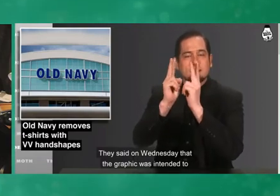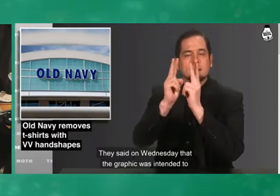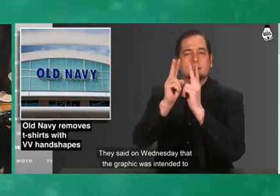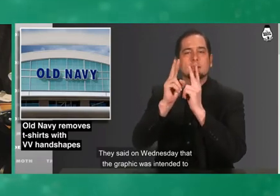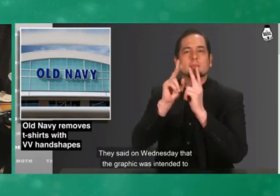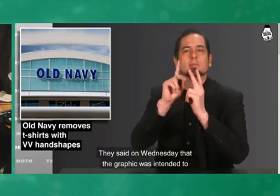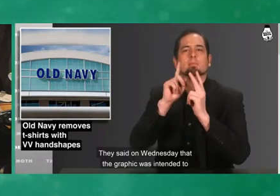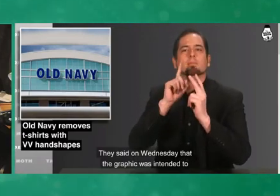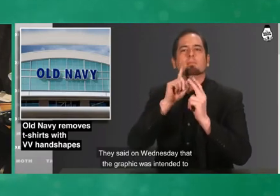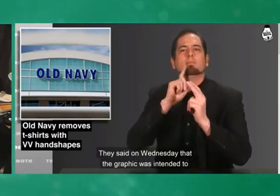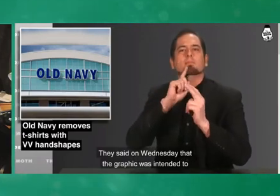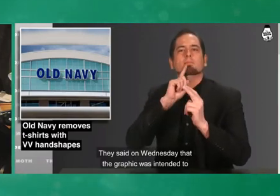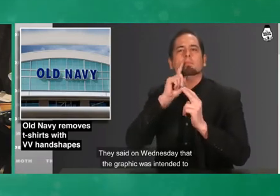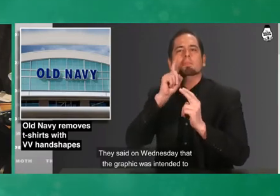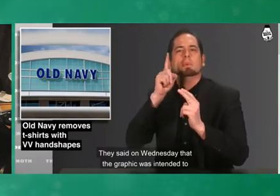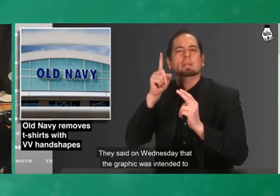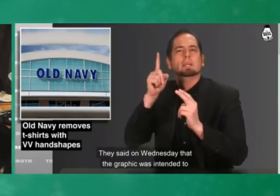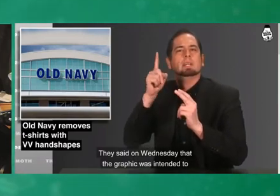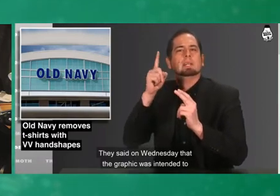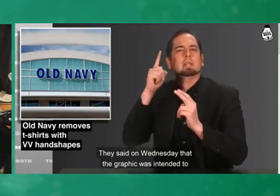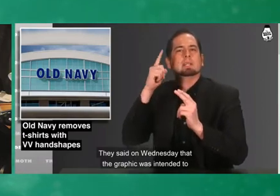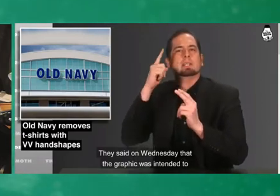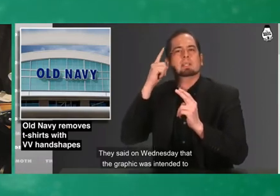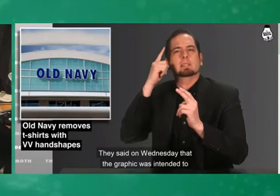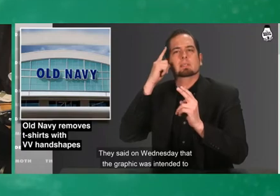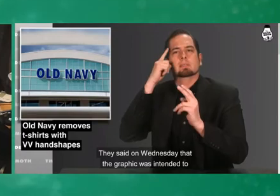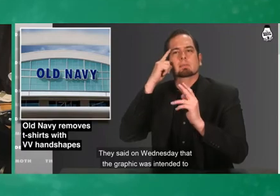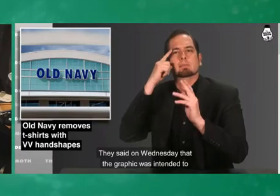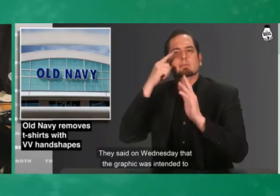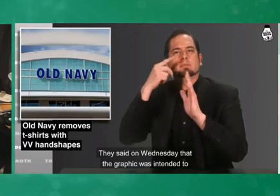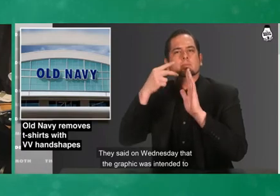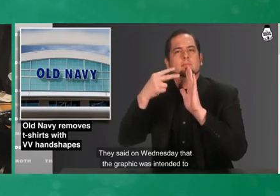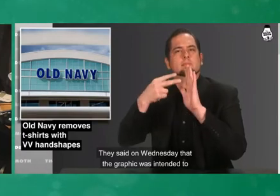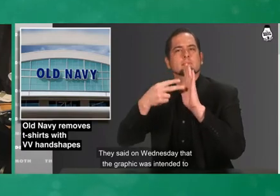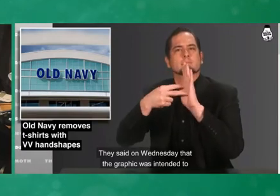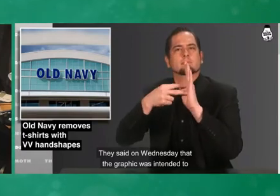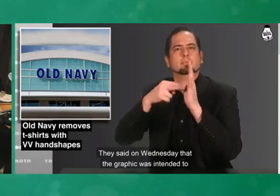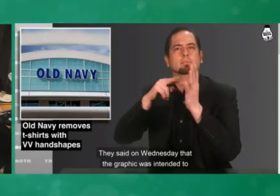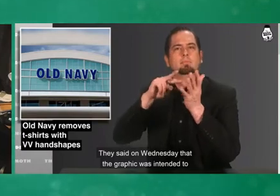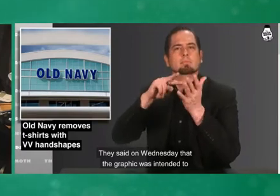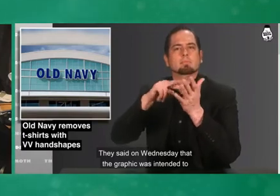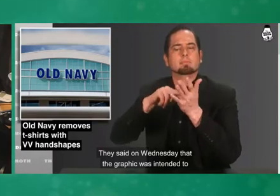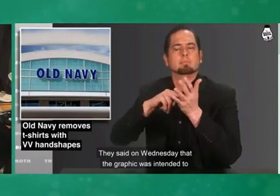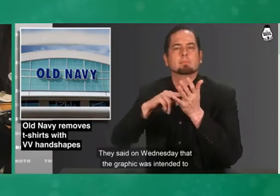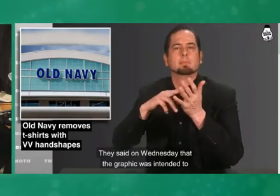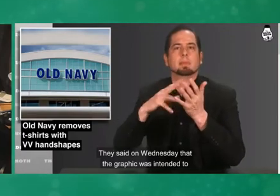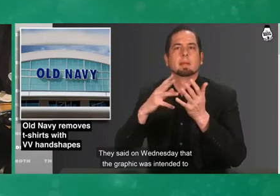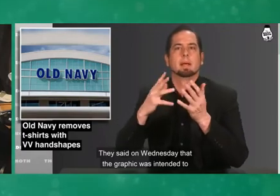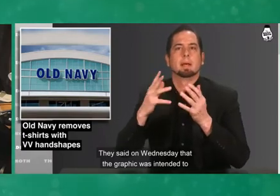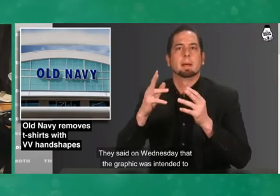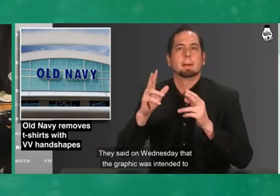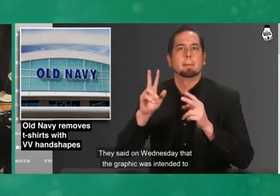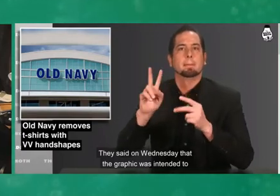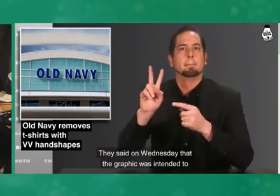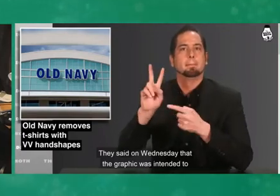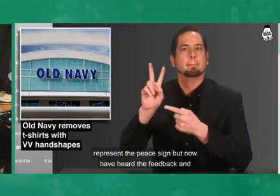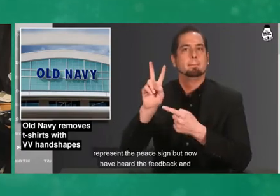the drawing of the two hands next to each other, you know, that was